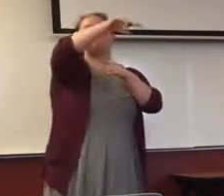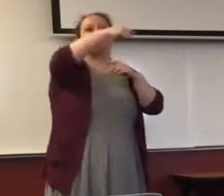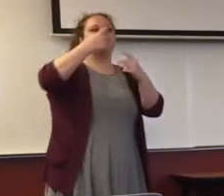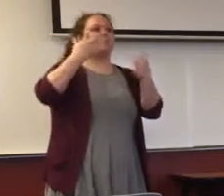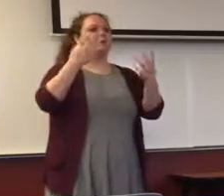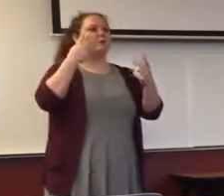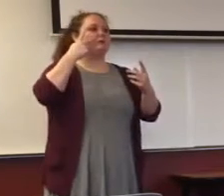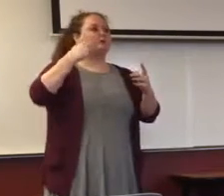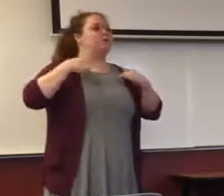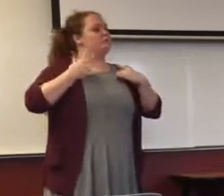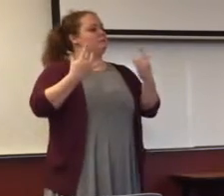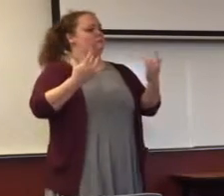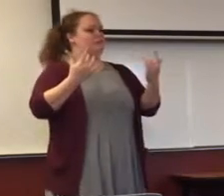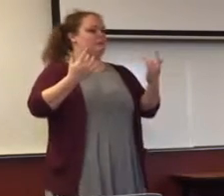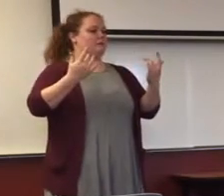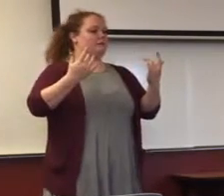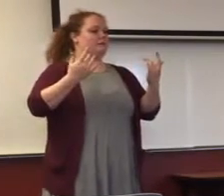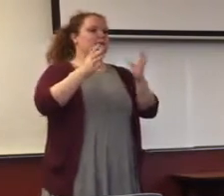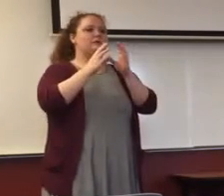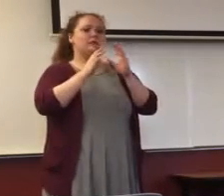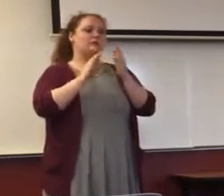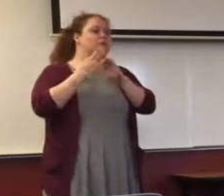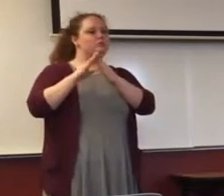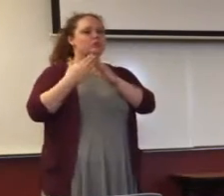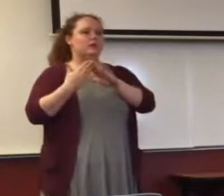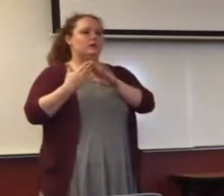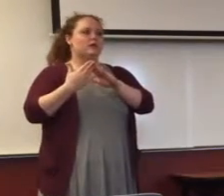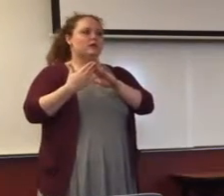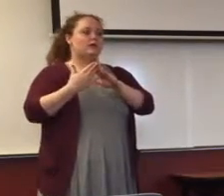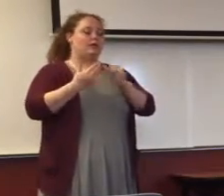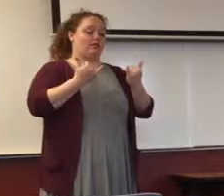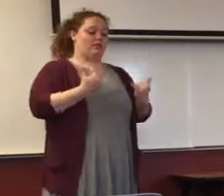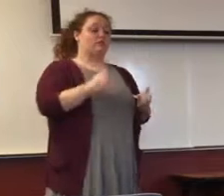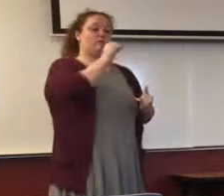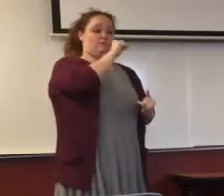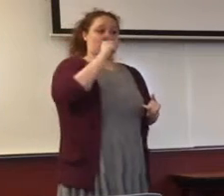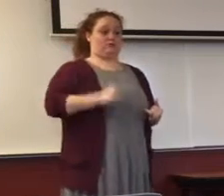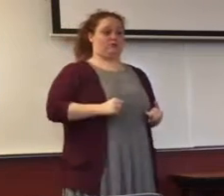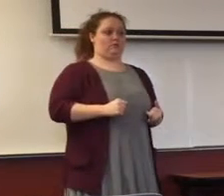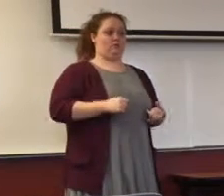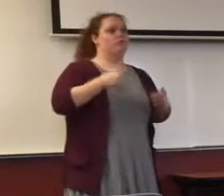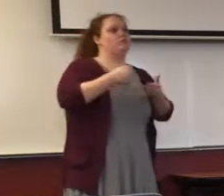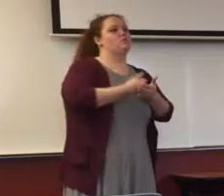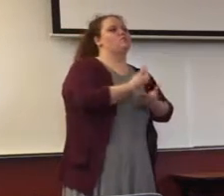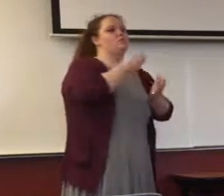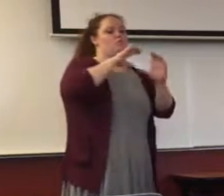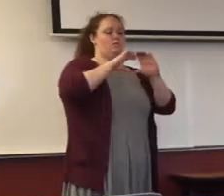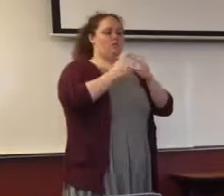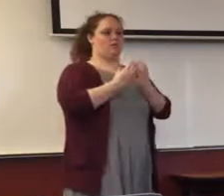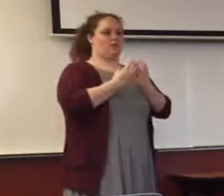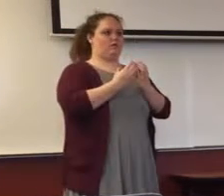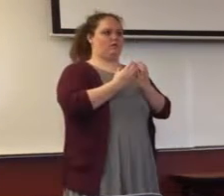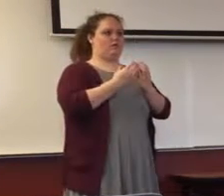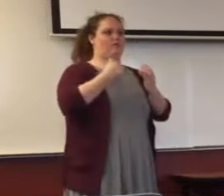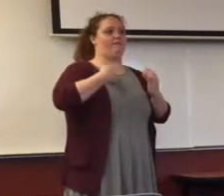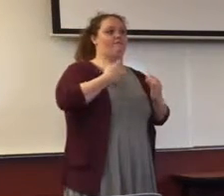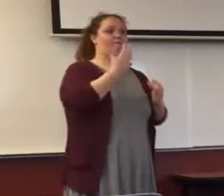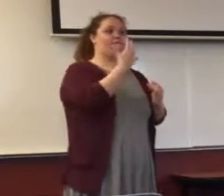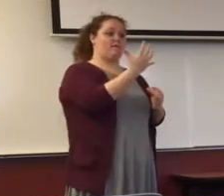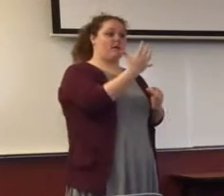That's old. And anyway, because I really like quarters. So anyway, this semester, it's a new class. They have 5 actual interpreting classes, whereas you